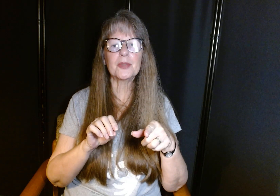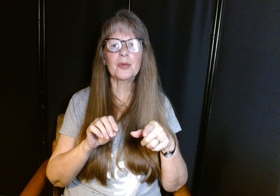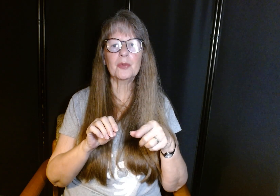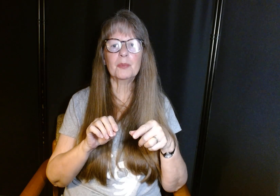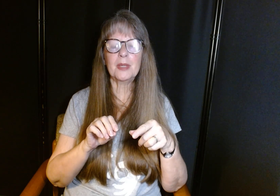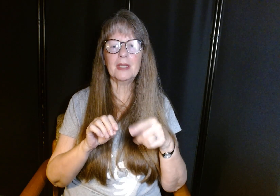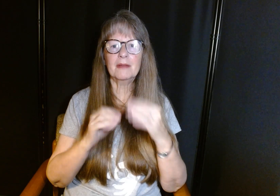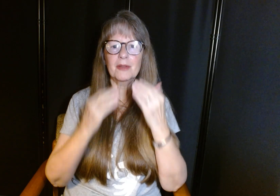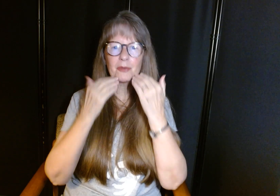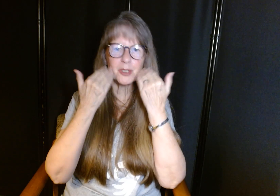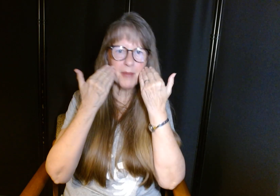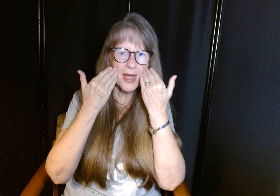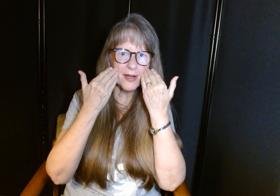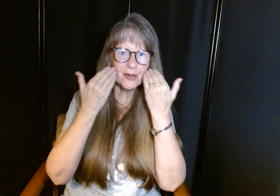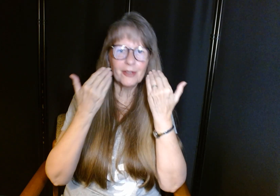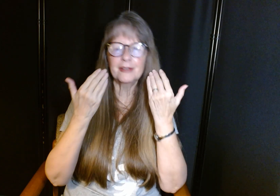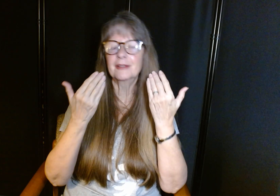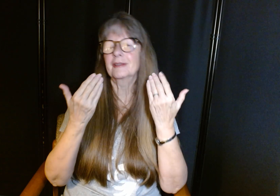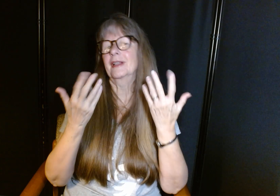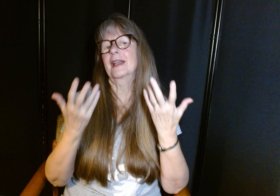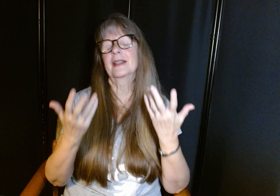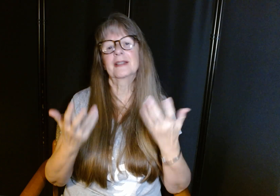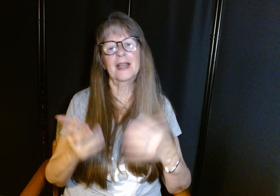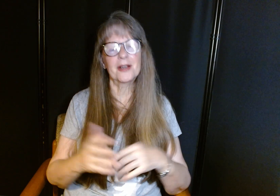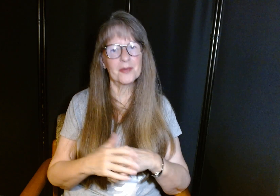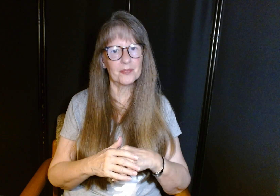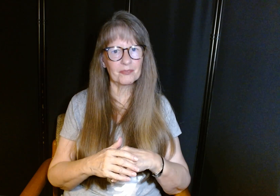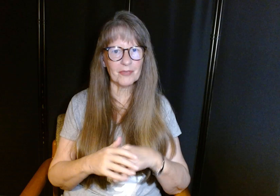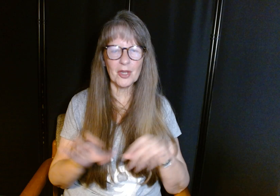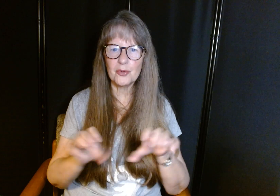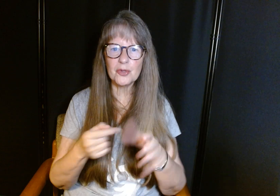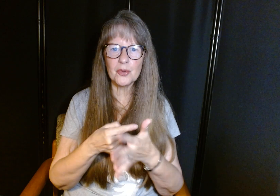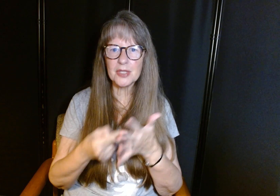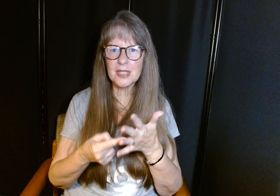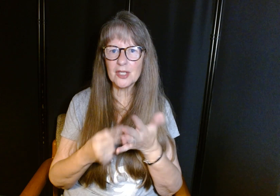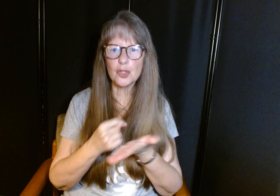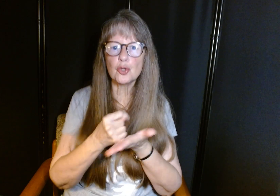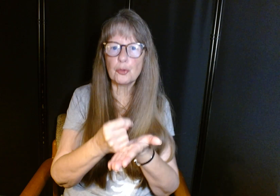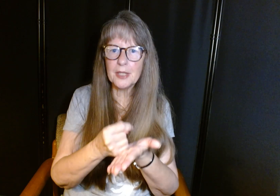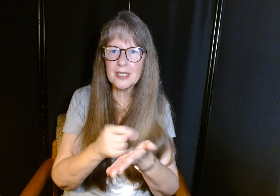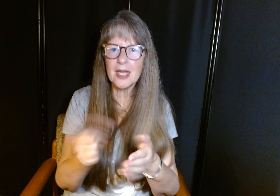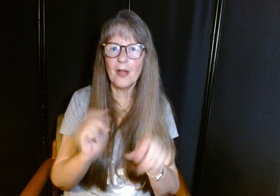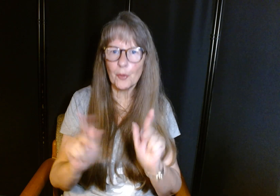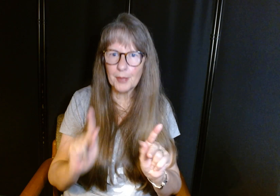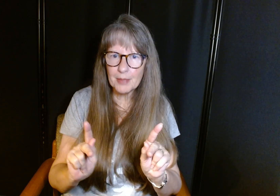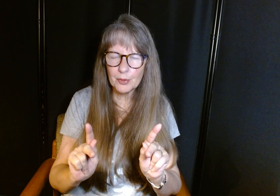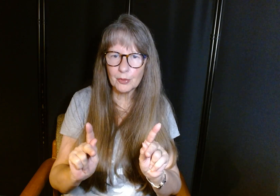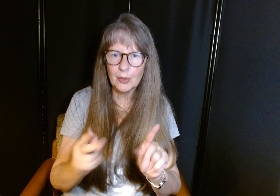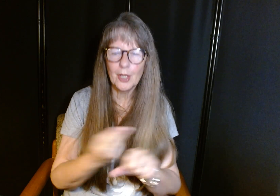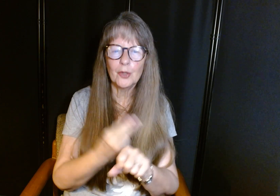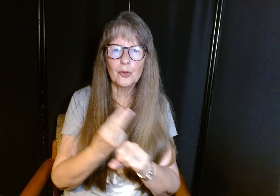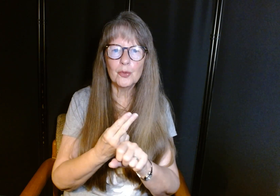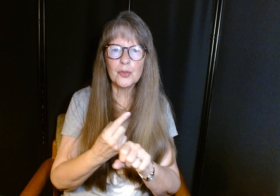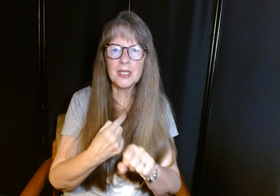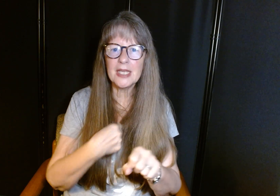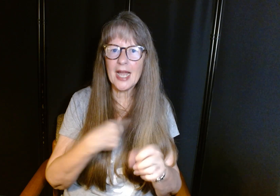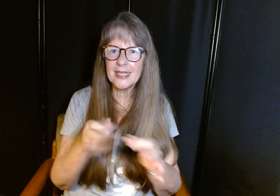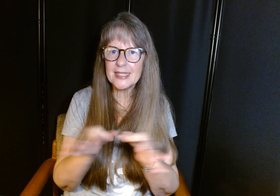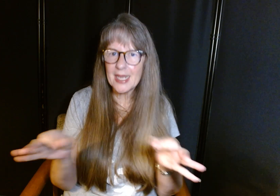you smile and do those things, treat other people using I